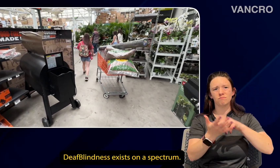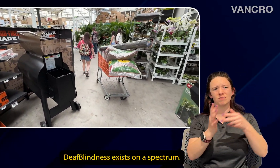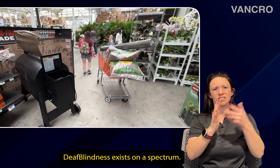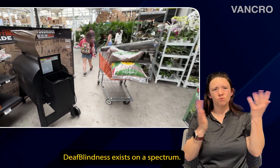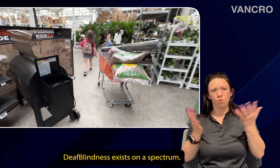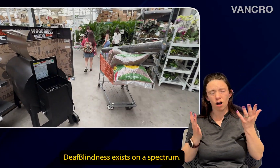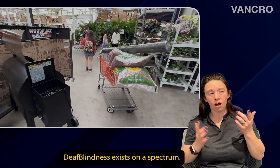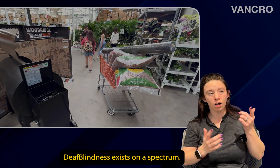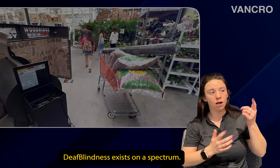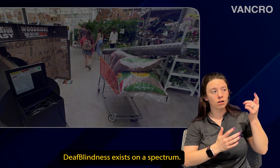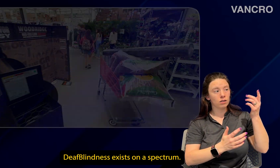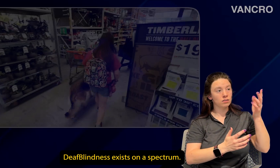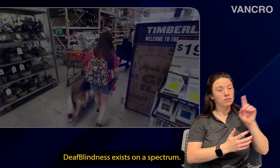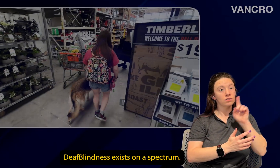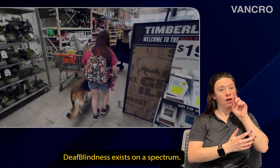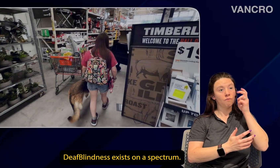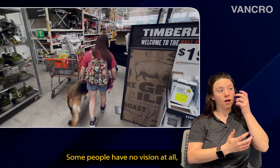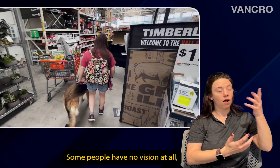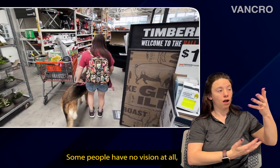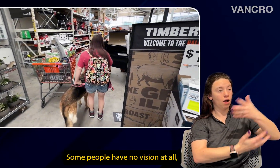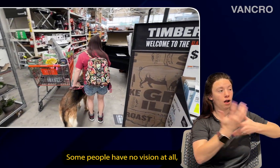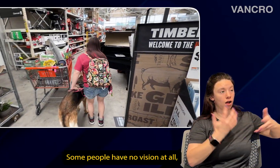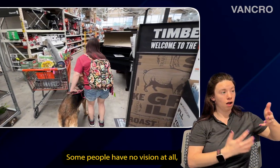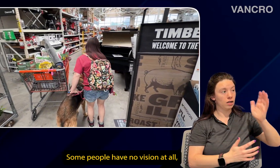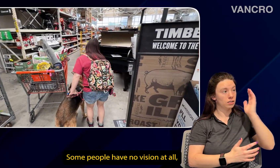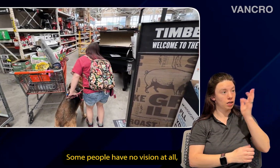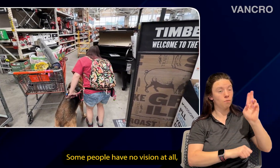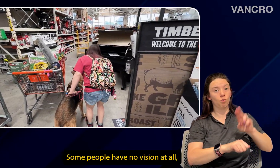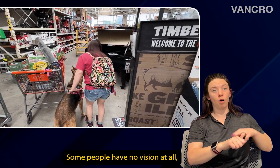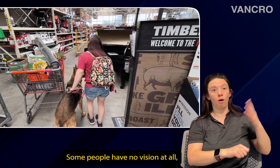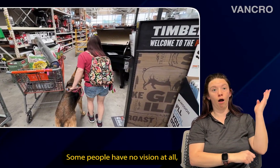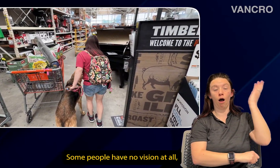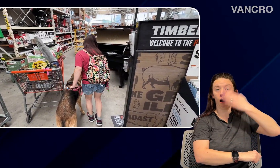Deaf-blindness exists on a spectrum. Some people have no vision at all,